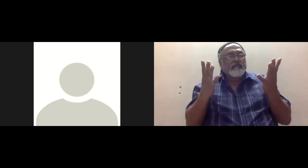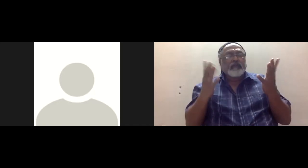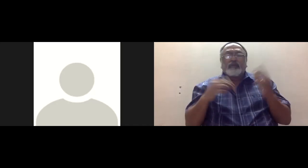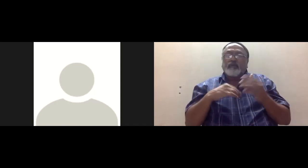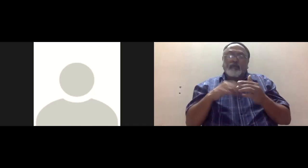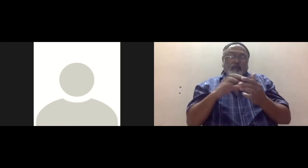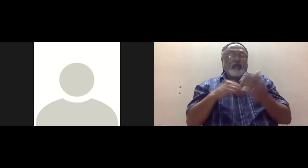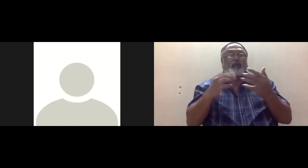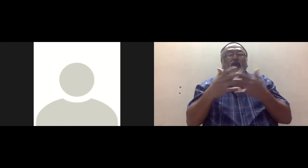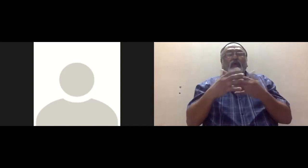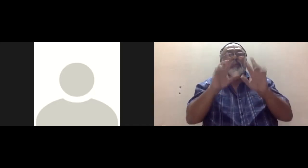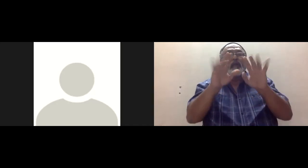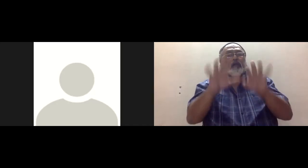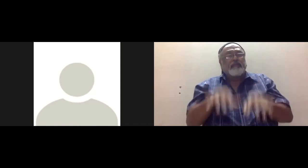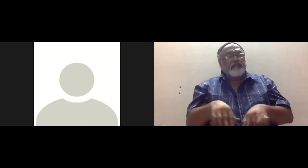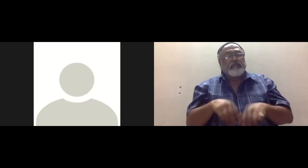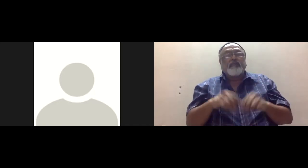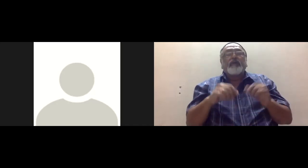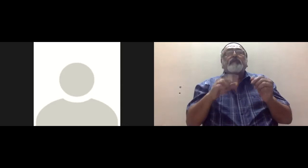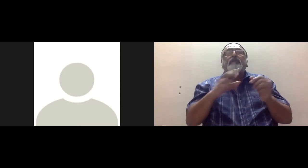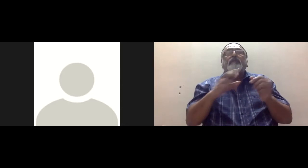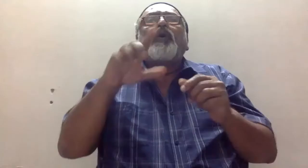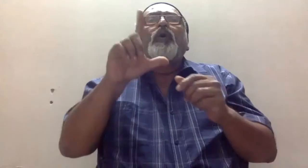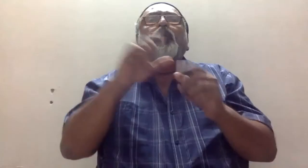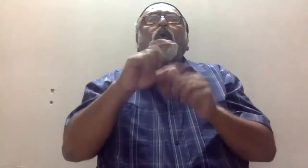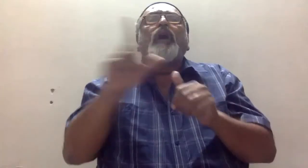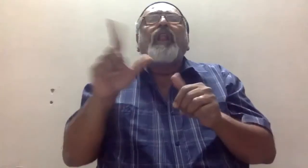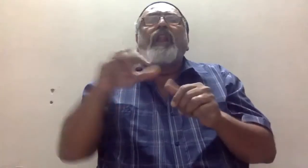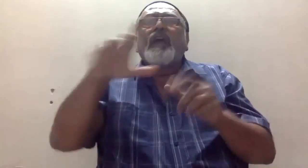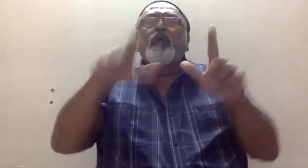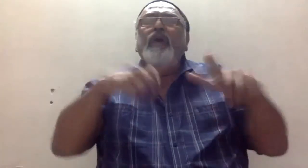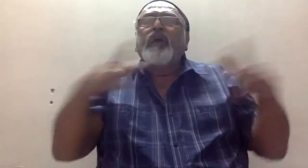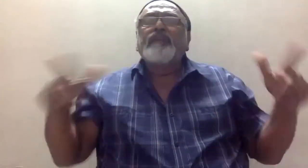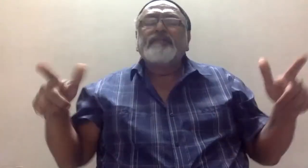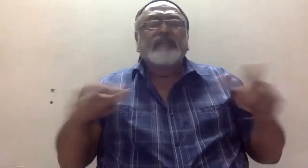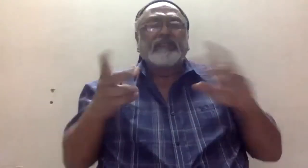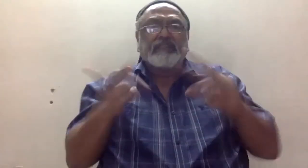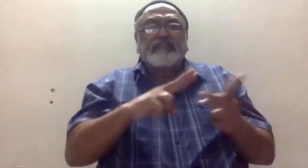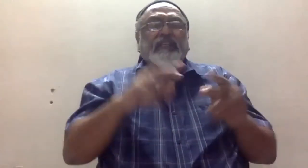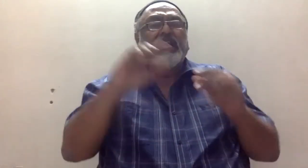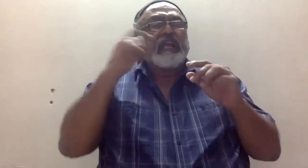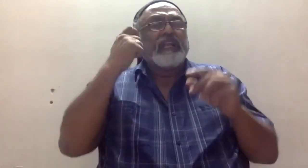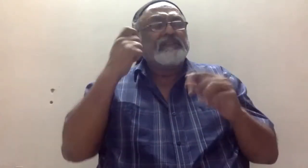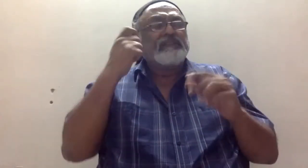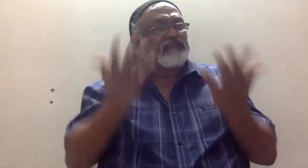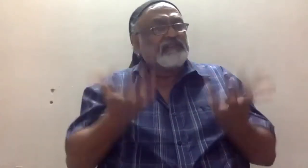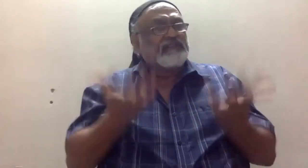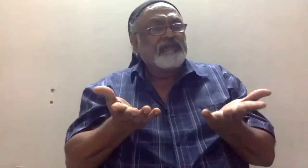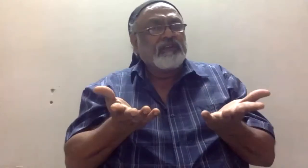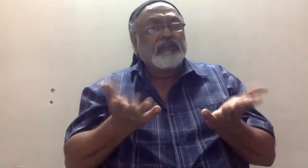Something which is available in regional languages and is written can also be translated in English. And this will make a lawyer or a client or a